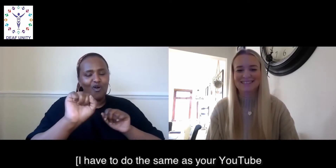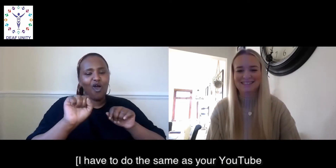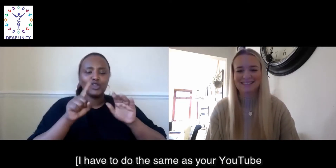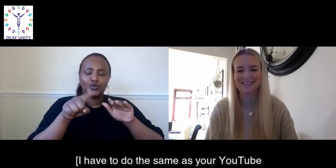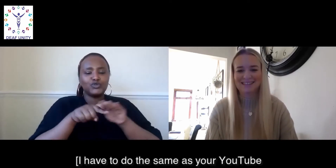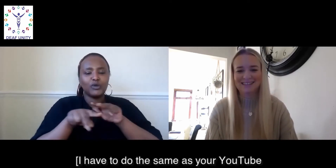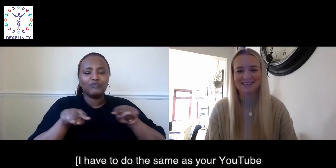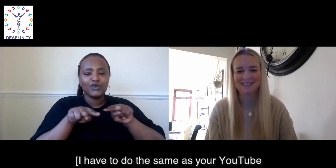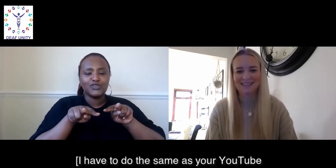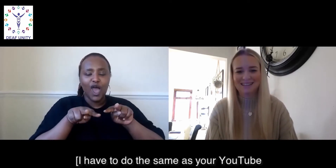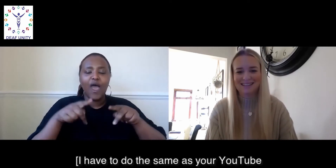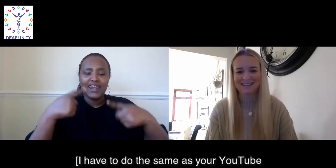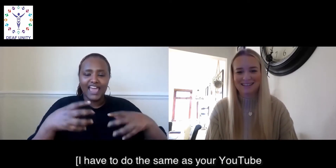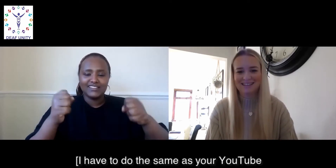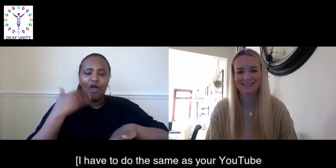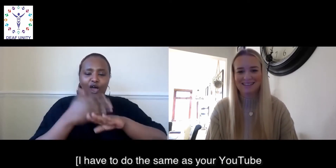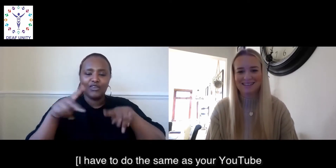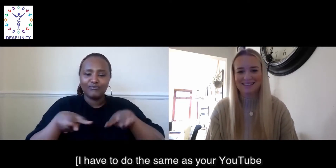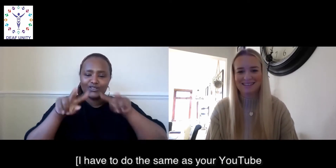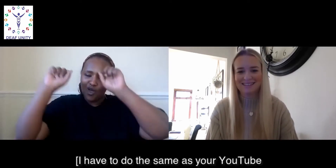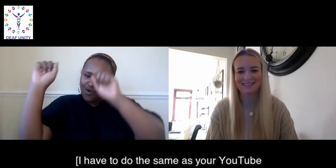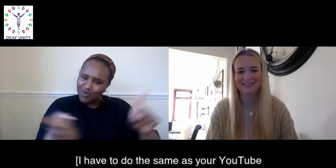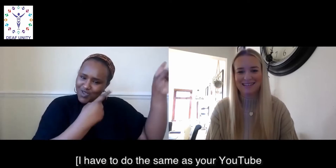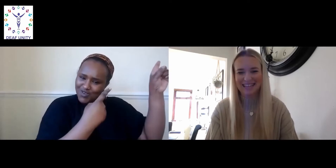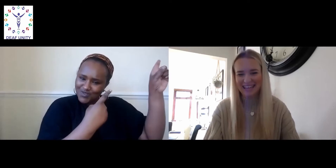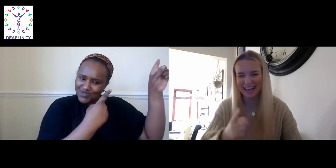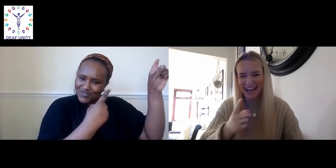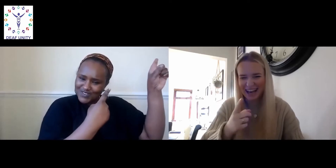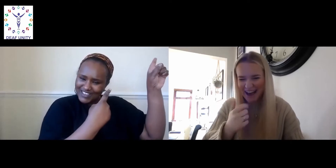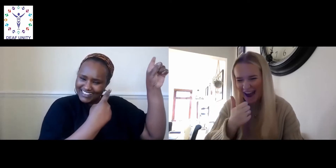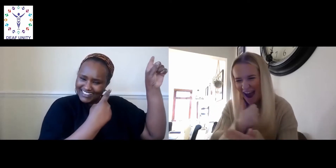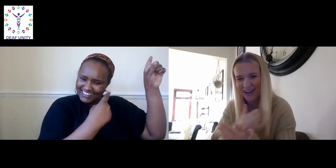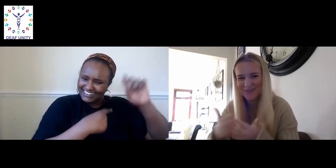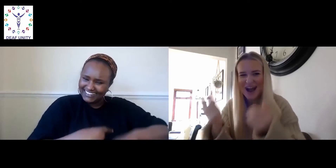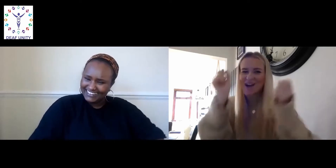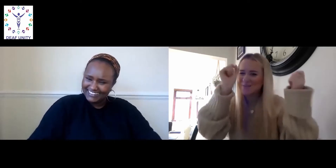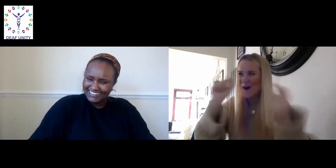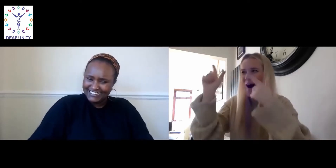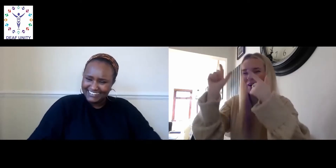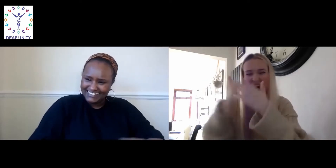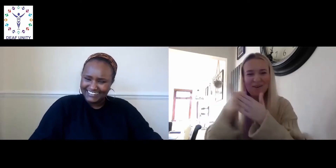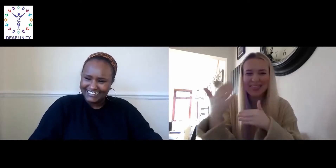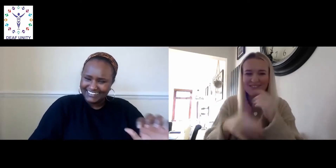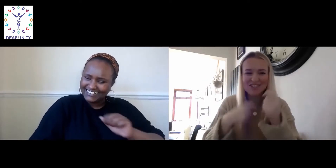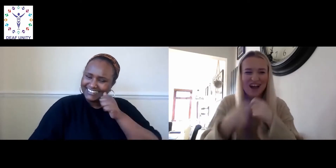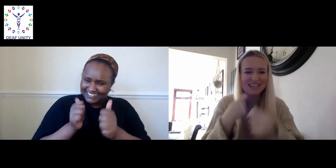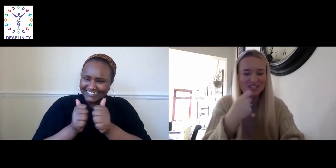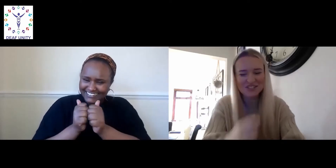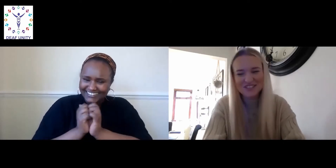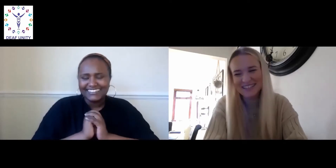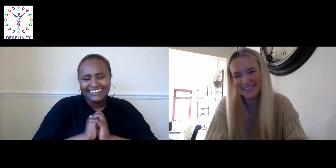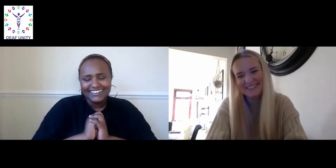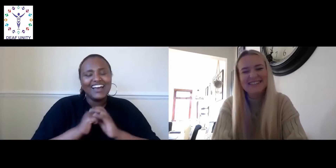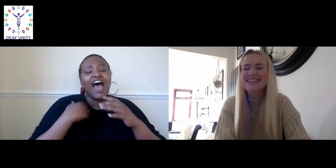I need to do the same as your YouTube videos. Let's get on with the video. Yeah, I always do that. I'll never change.